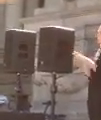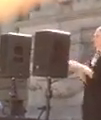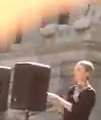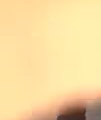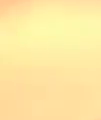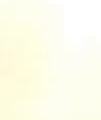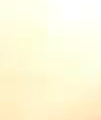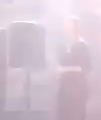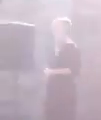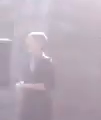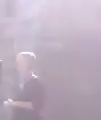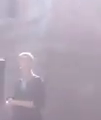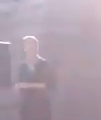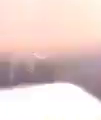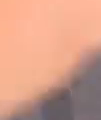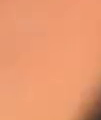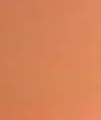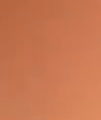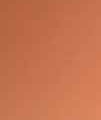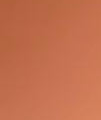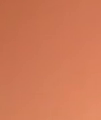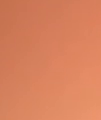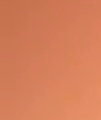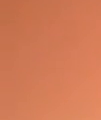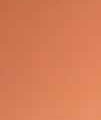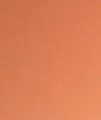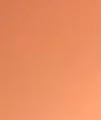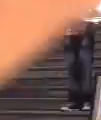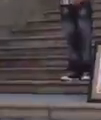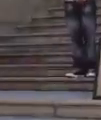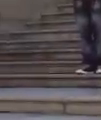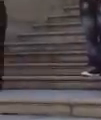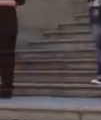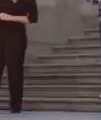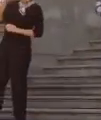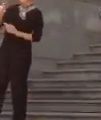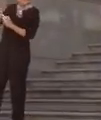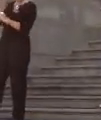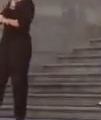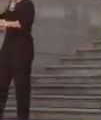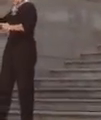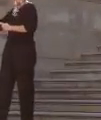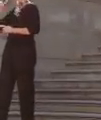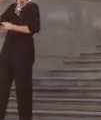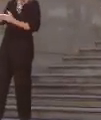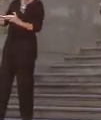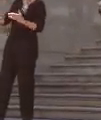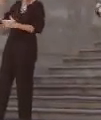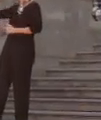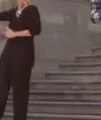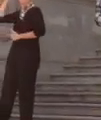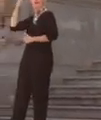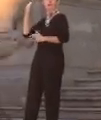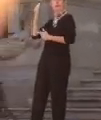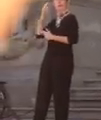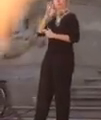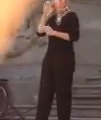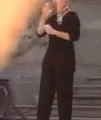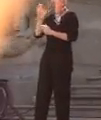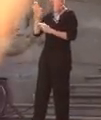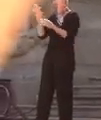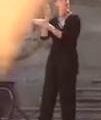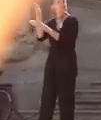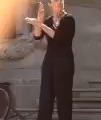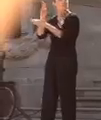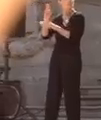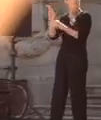road. Yeah. And I was on that roller coaster, emotionally never sober. From November to October, only thing I grew was older. So take it from me, when I say success,